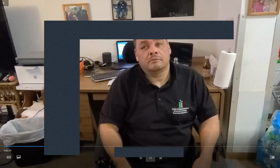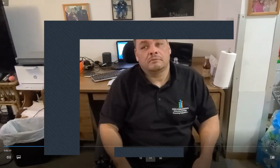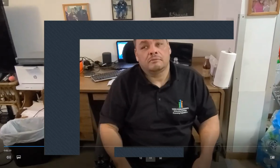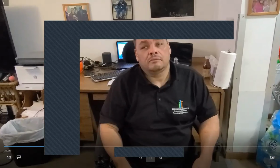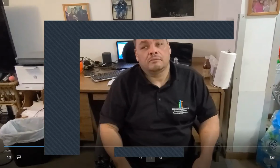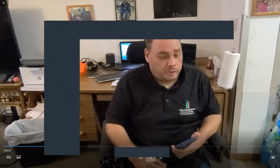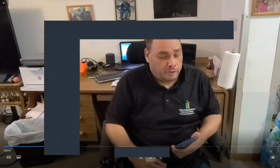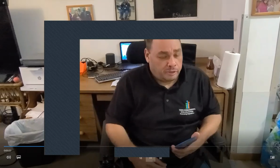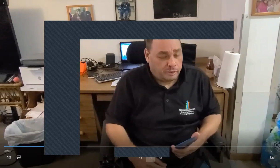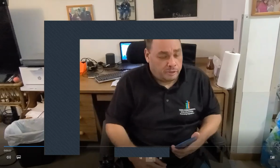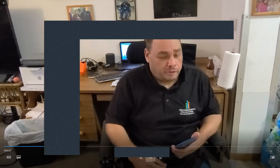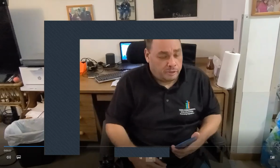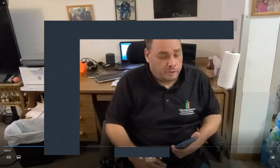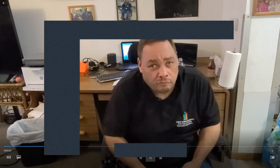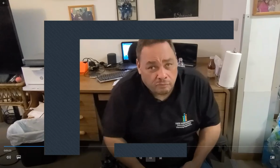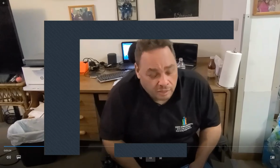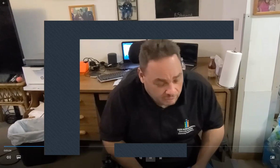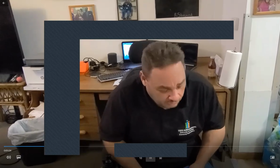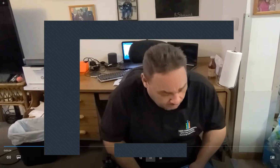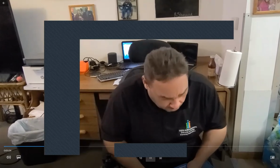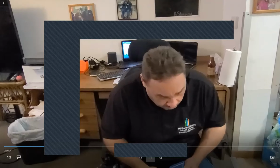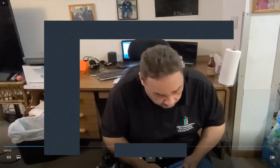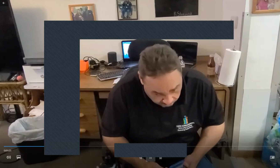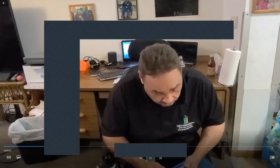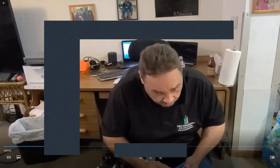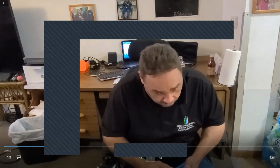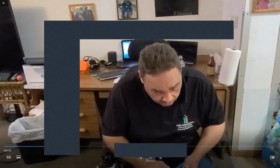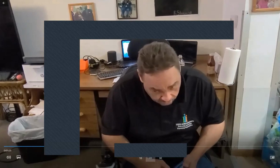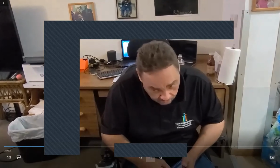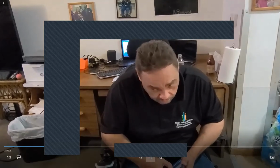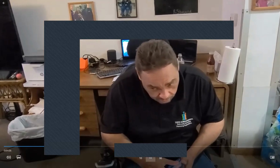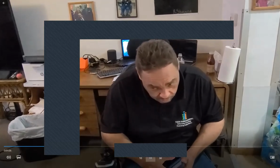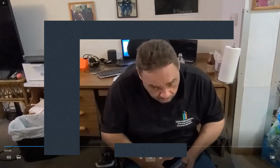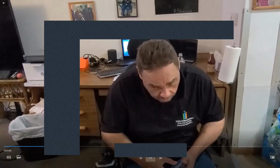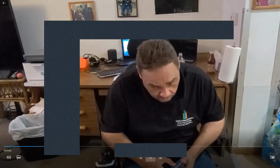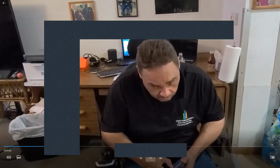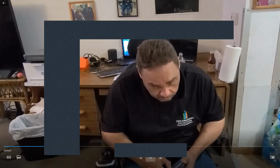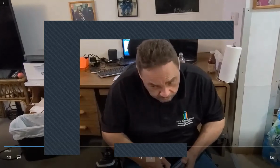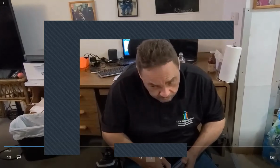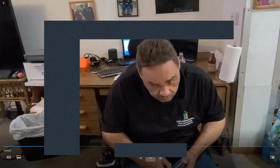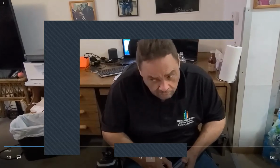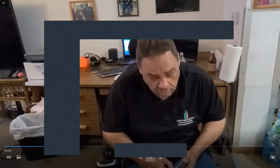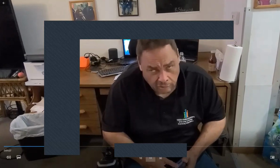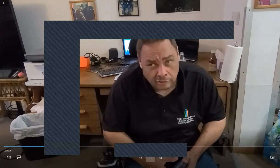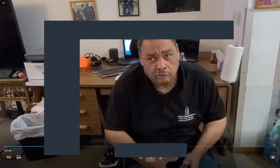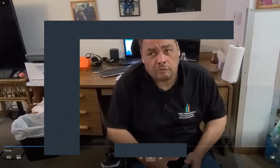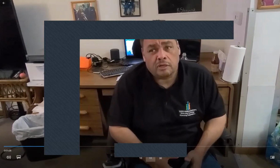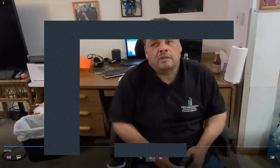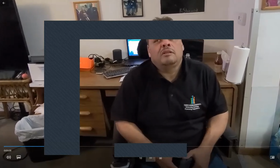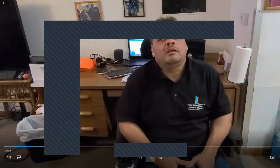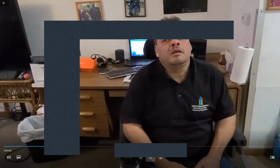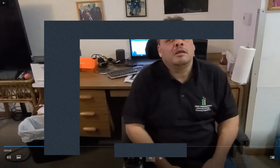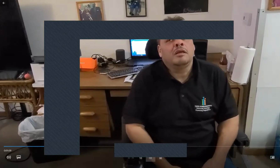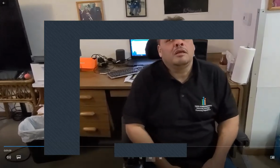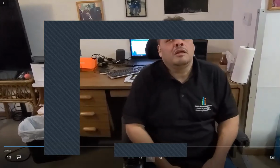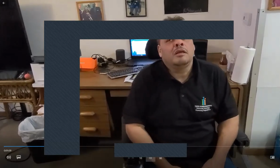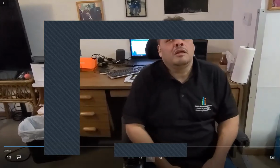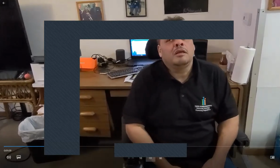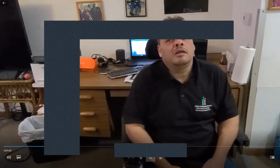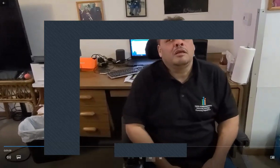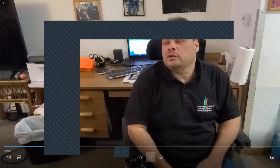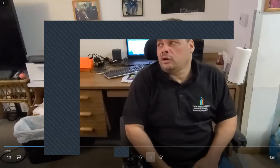going to arrive. But you can do that. There is a, 43 Reading Road, Winton Hills, Bond Hill. like you 51 can Glenway Crossing, Hyde